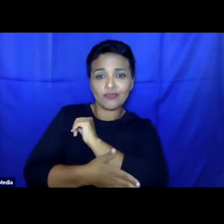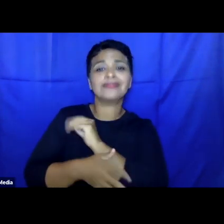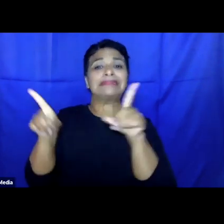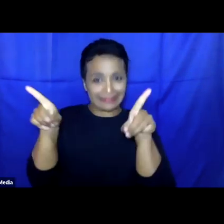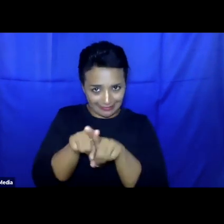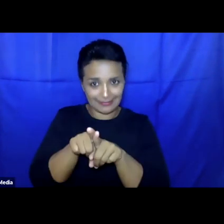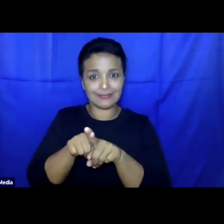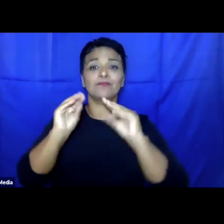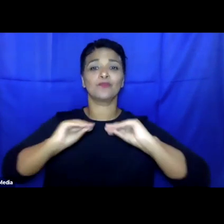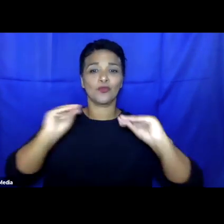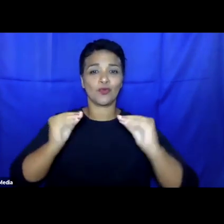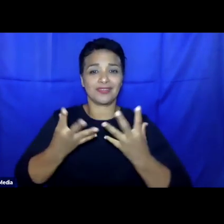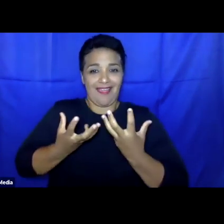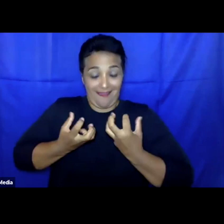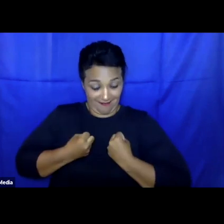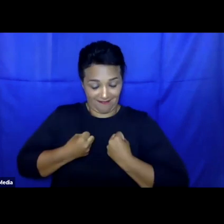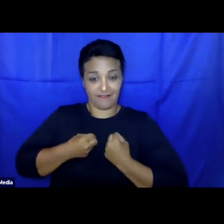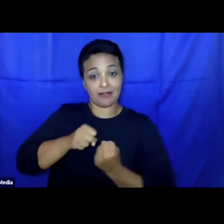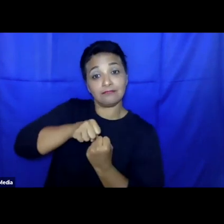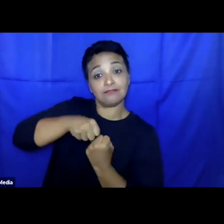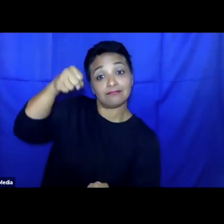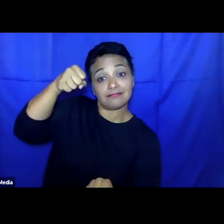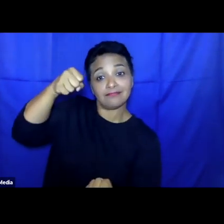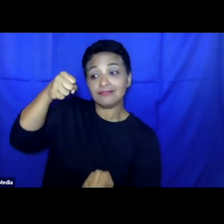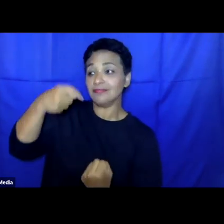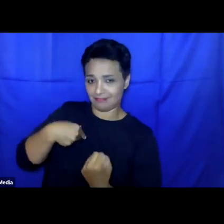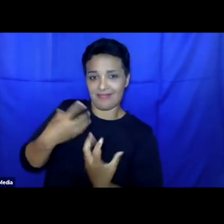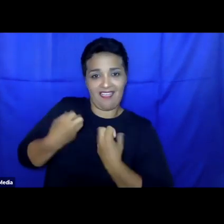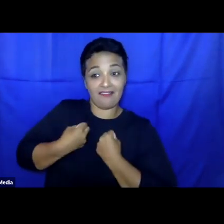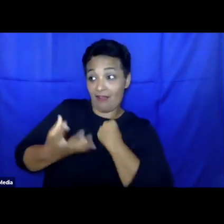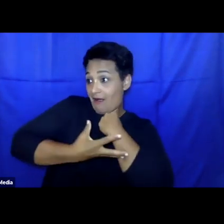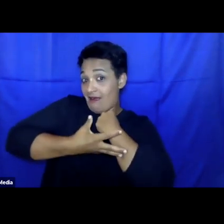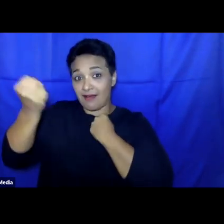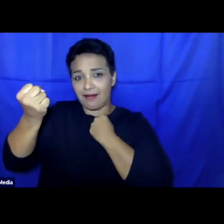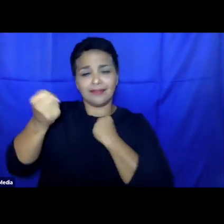an evidence that I just want to share one,